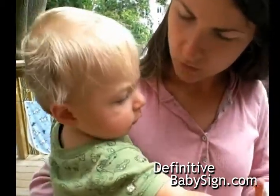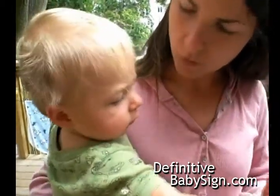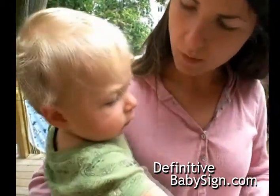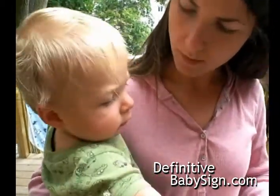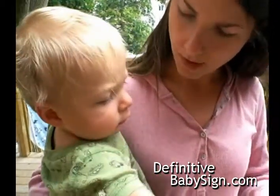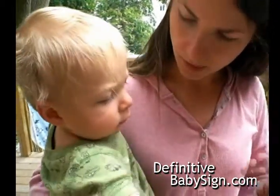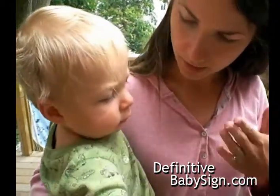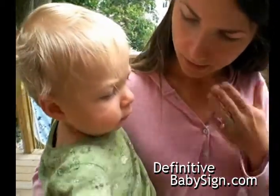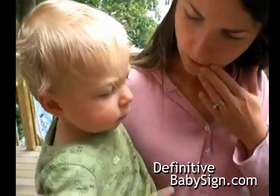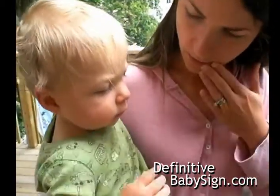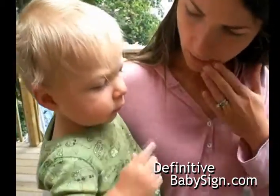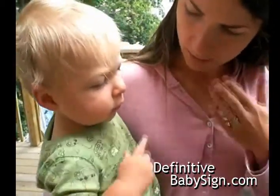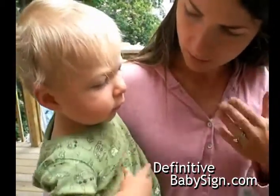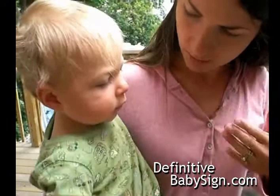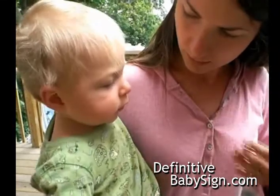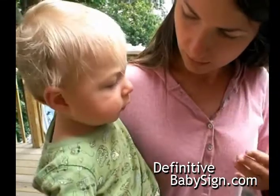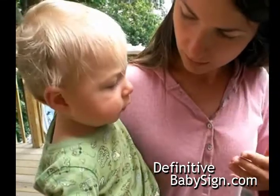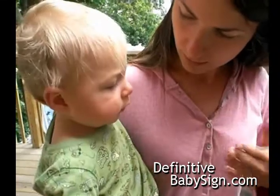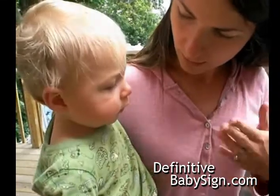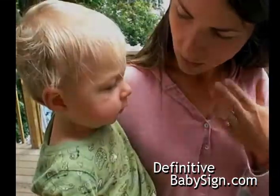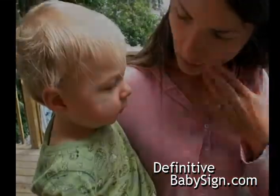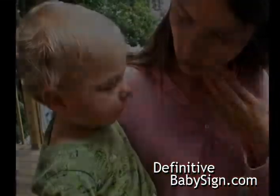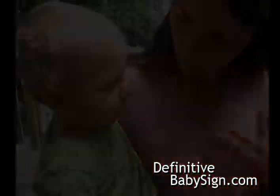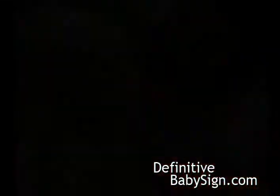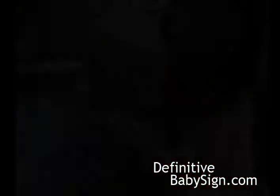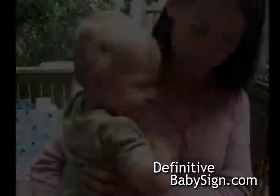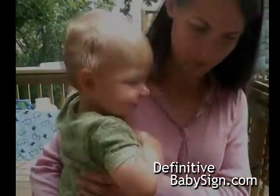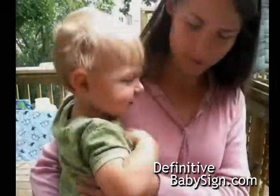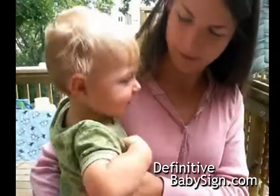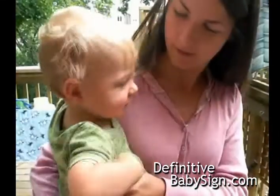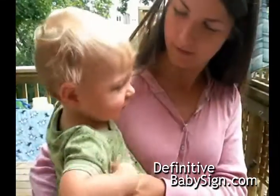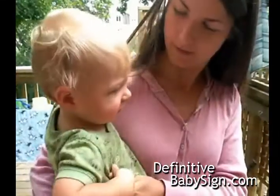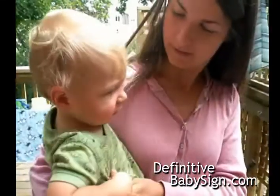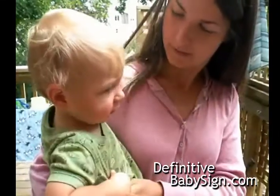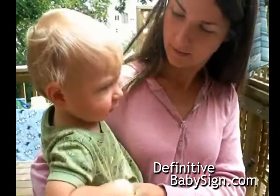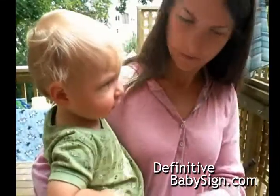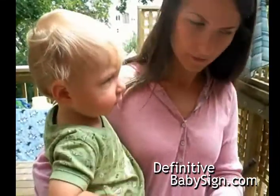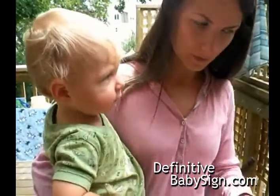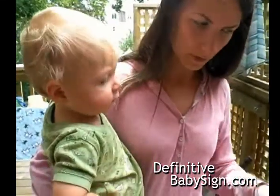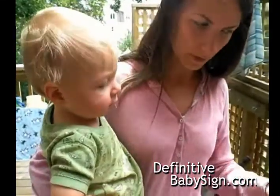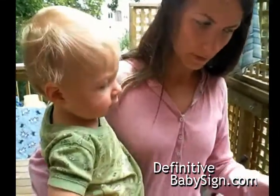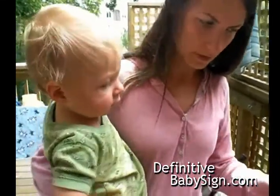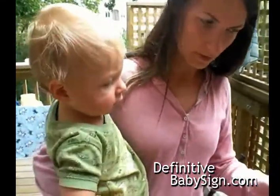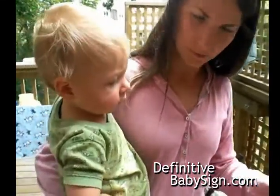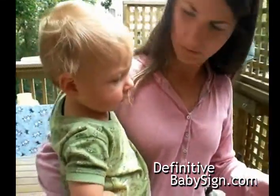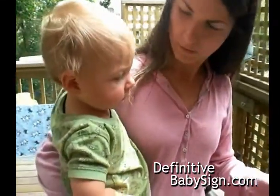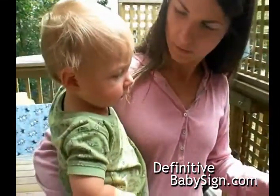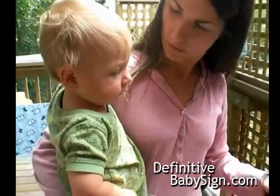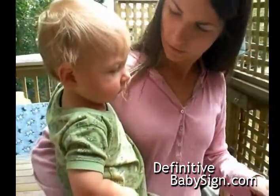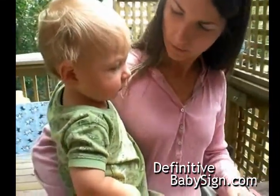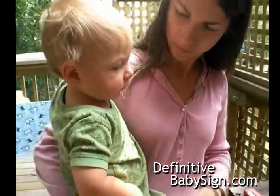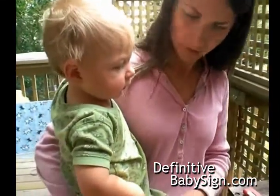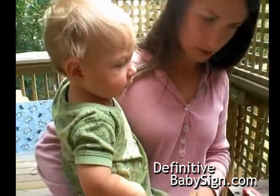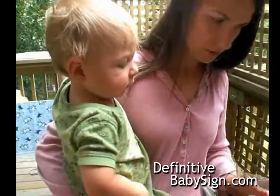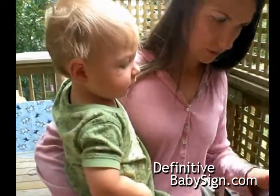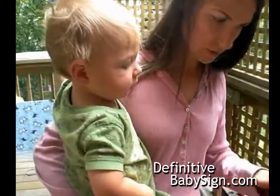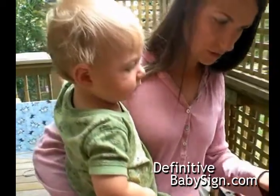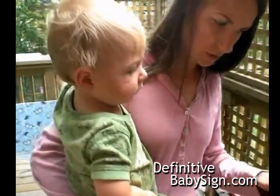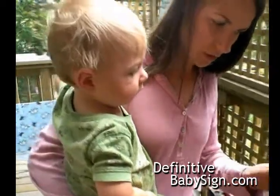Show mama hot, hot, hot. Holden, this is a barbecue. No touch,